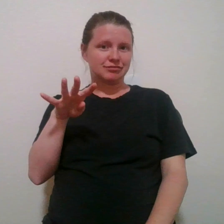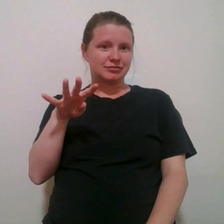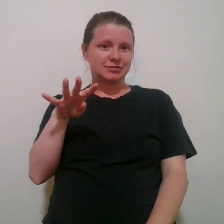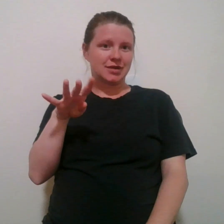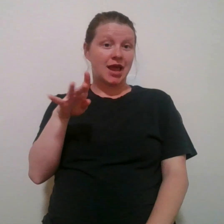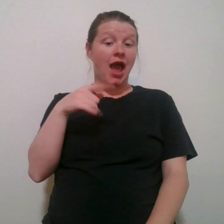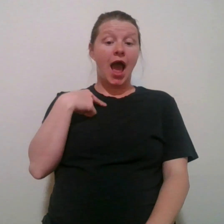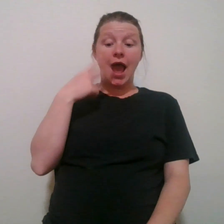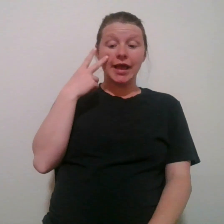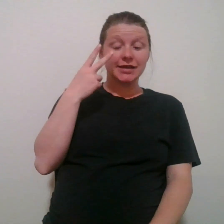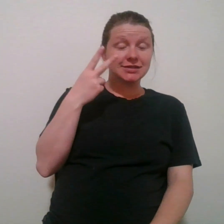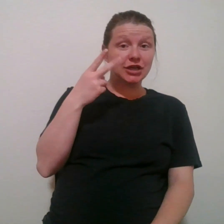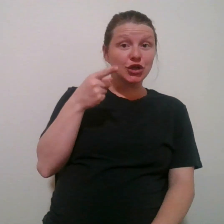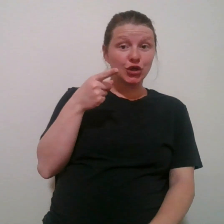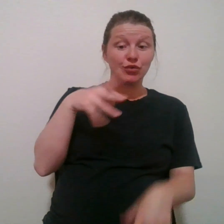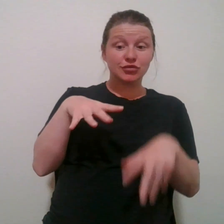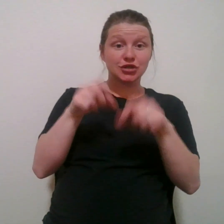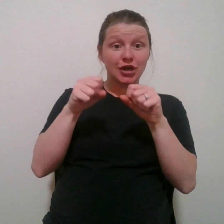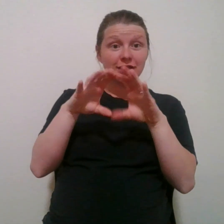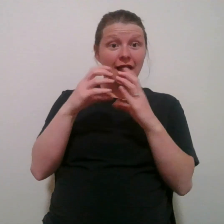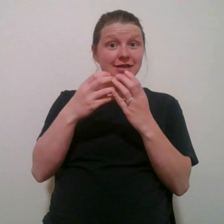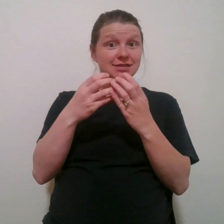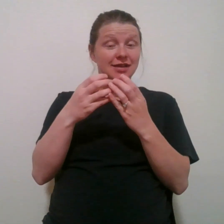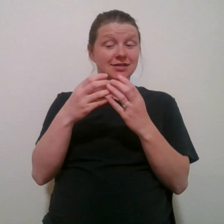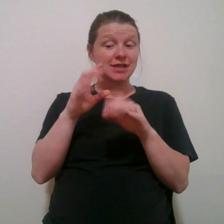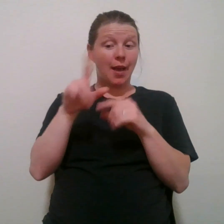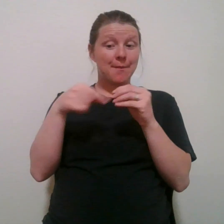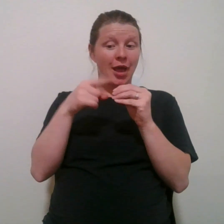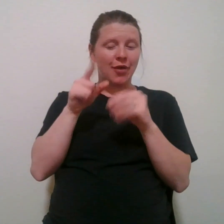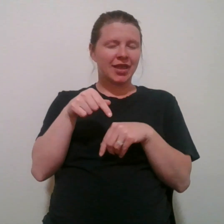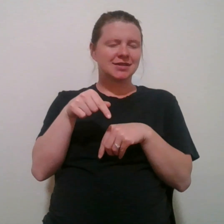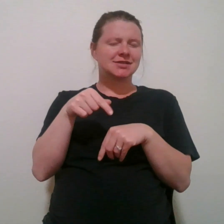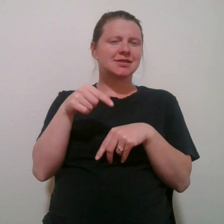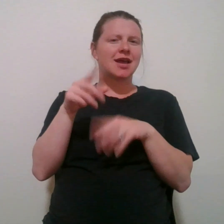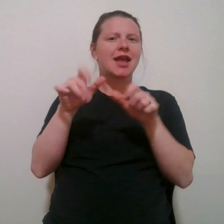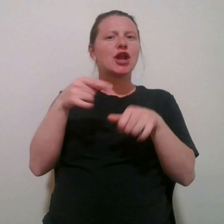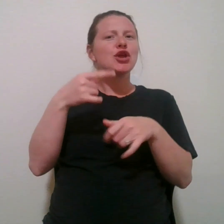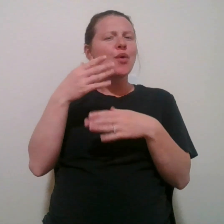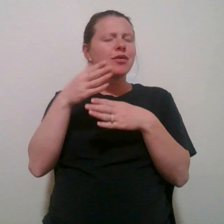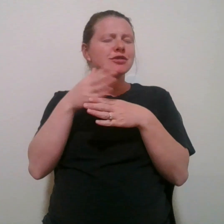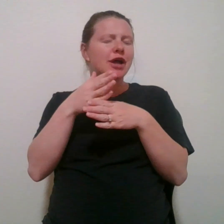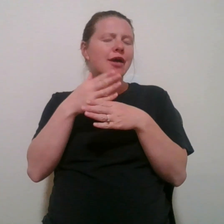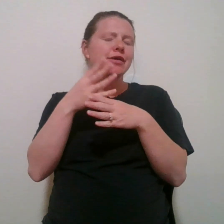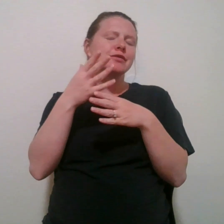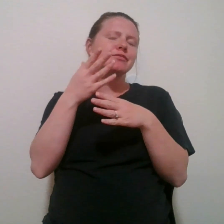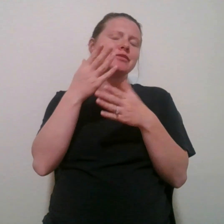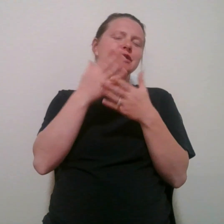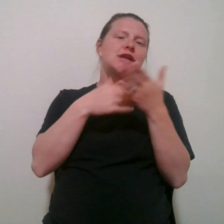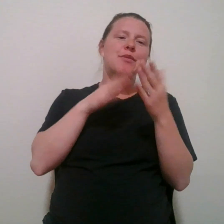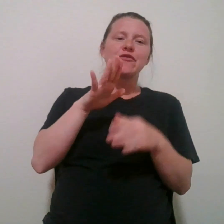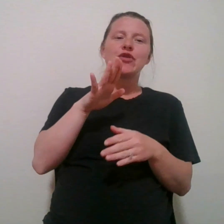subject. Could you share some of your views on this topic with me this morning?